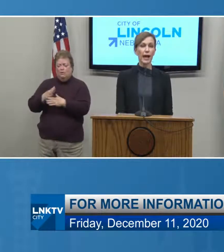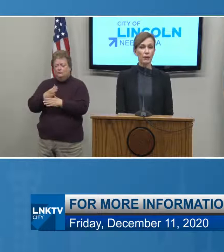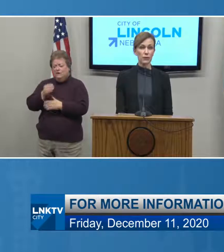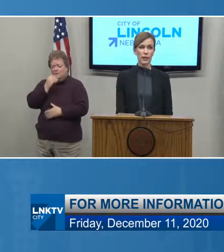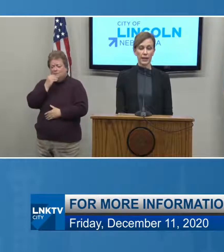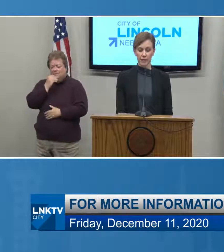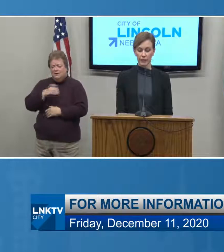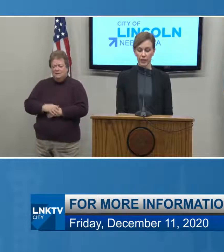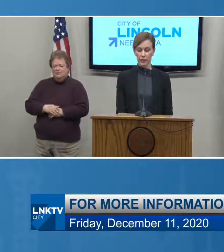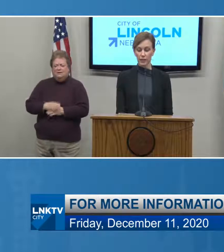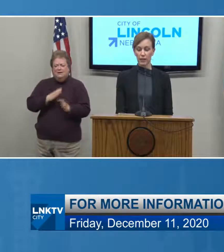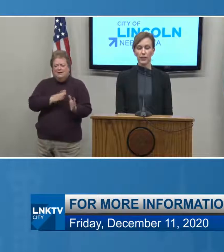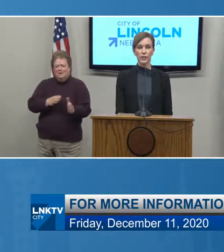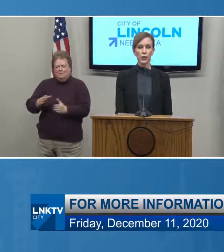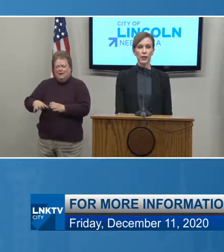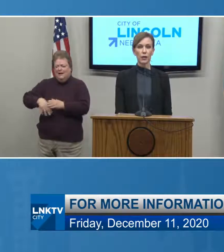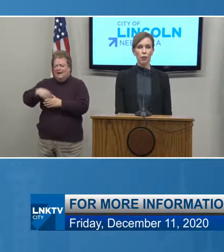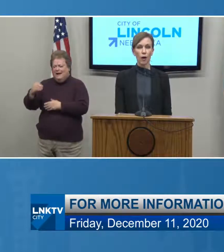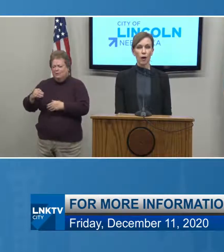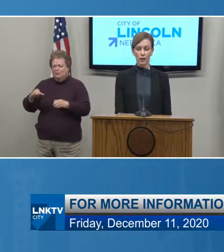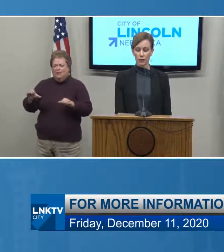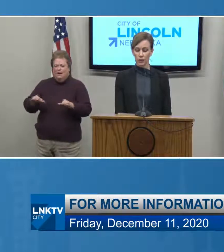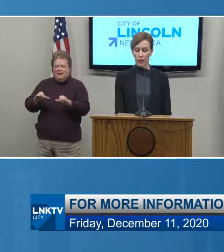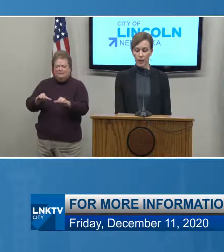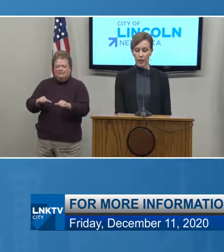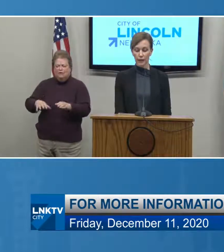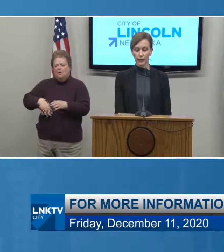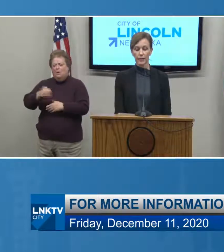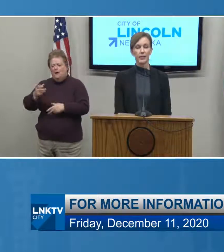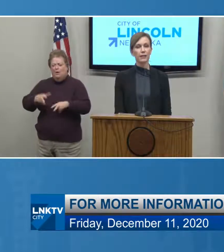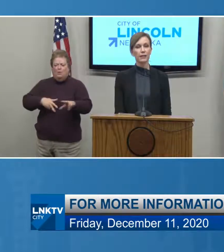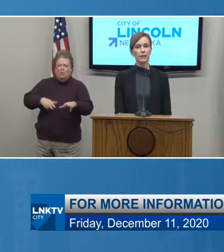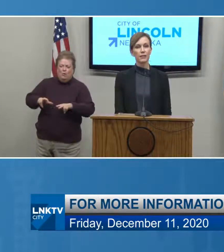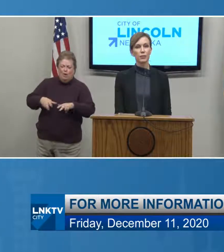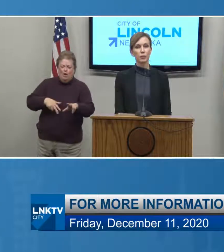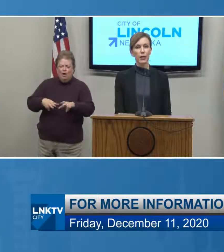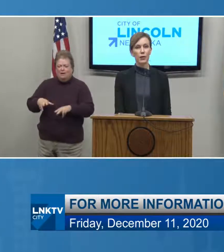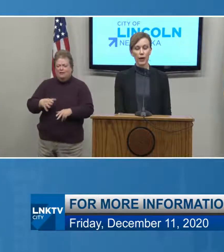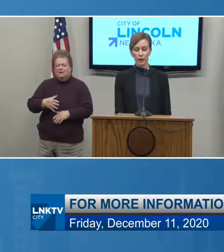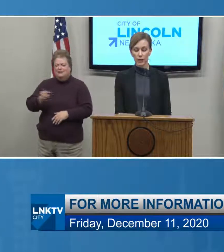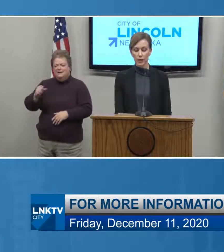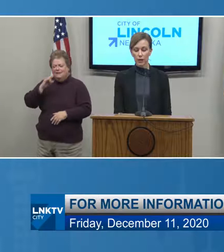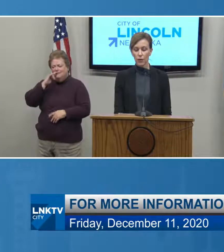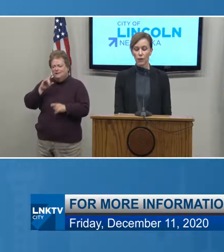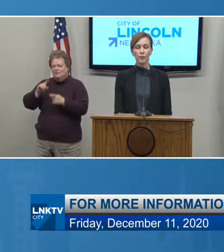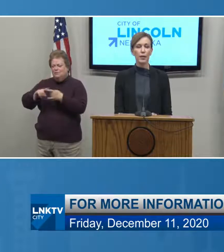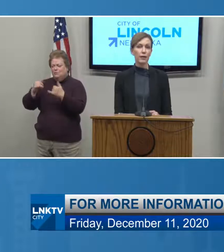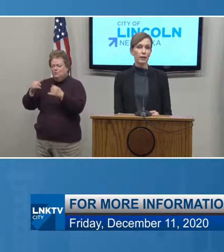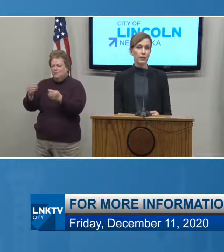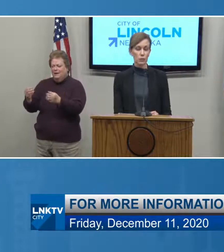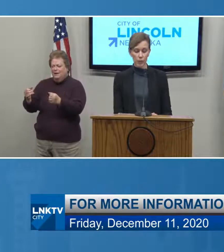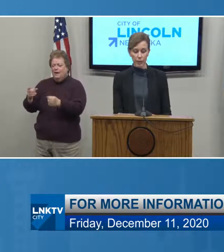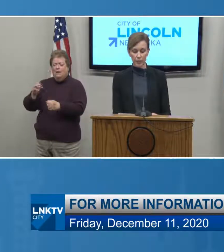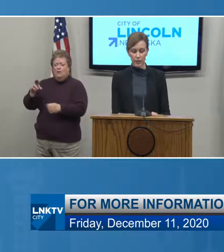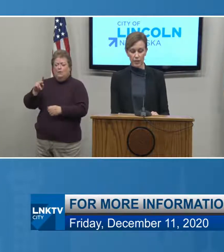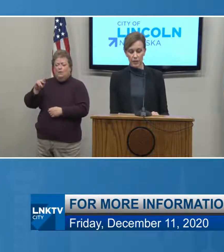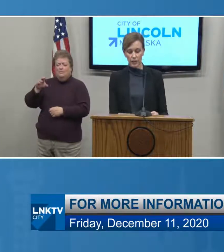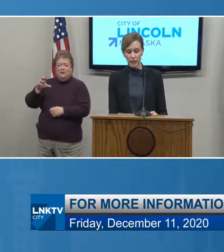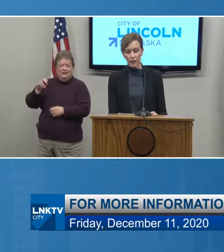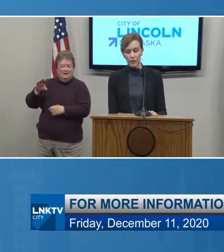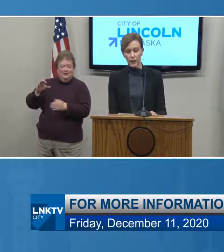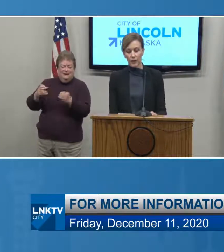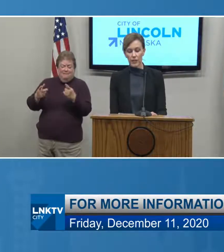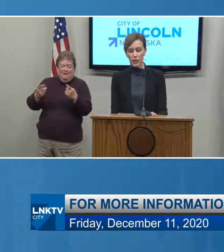Plan outdoor activities. Enjoy a walk or a hike. Take the kids to a playground or a picnic if it's warm enough